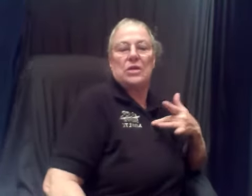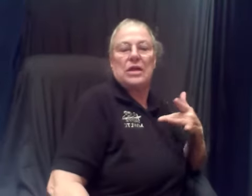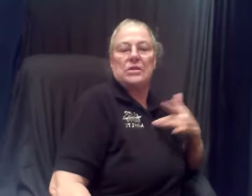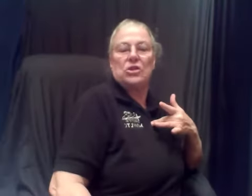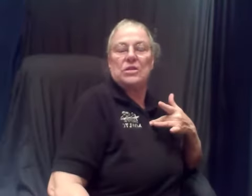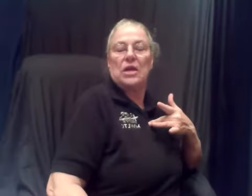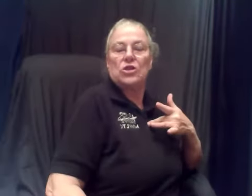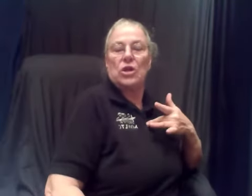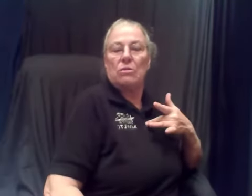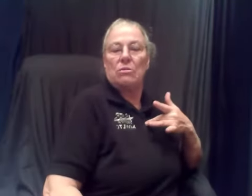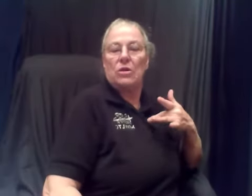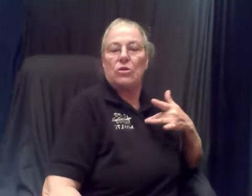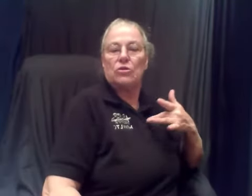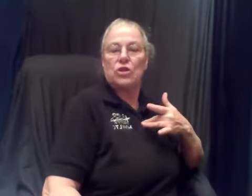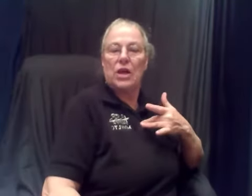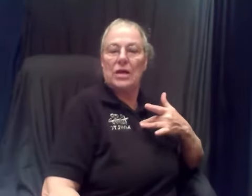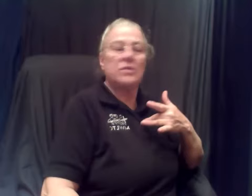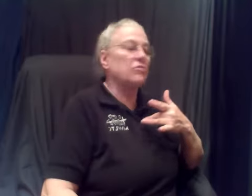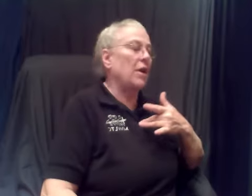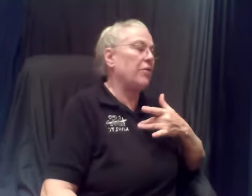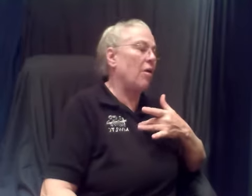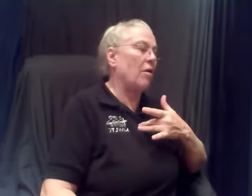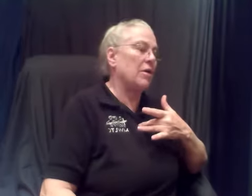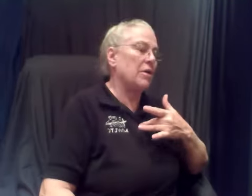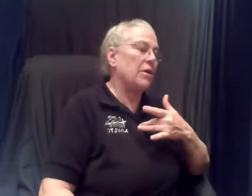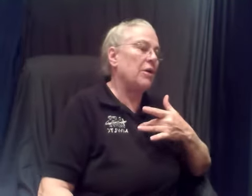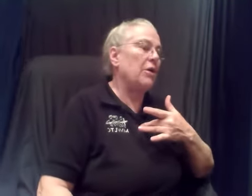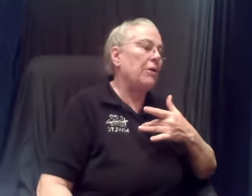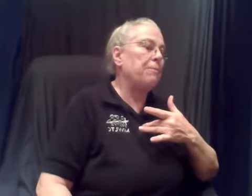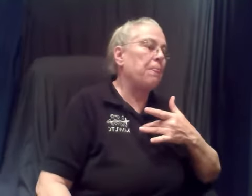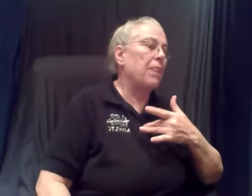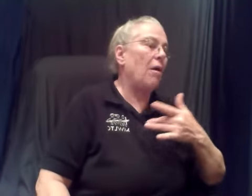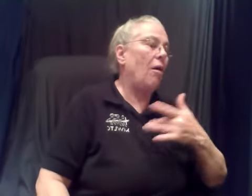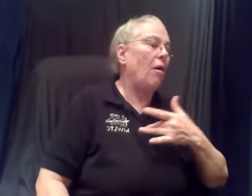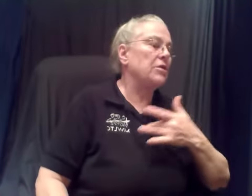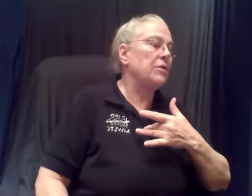just touching your chest right at the heart. Heart.